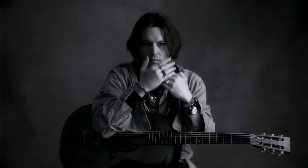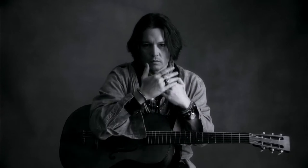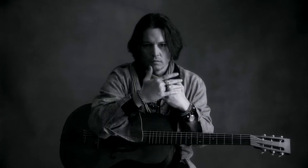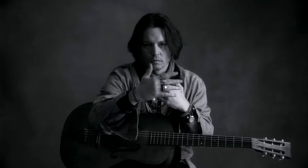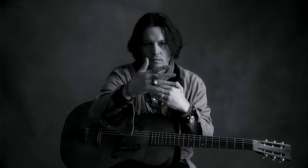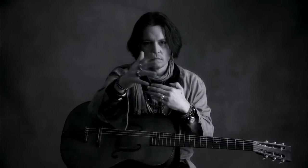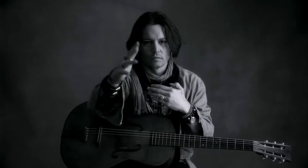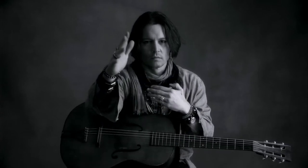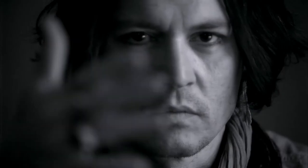for life,